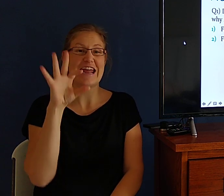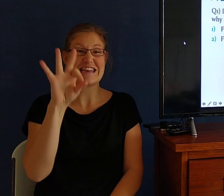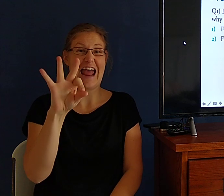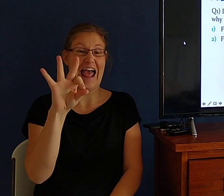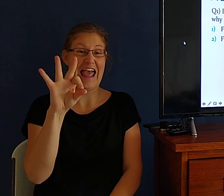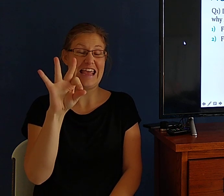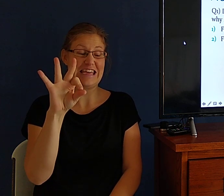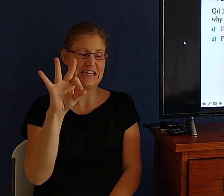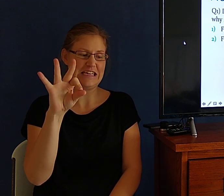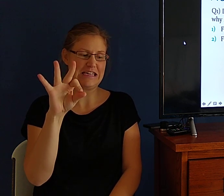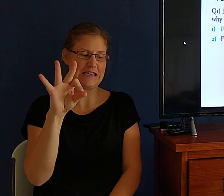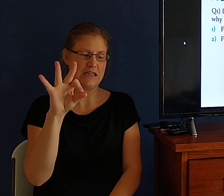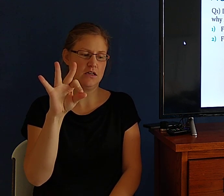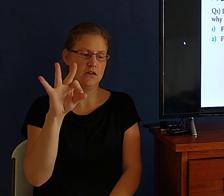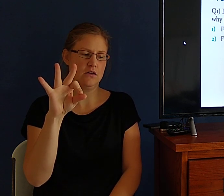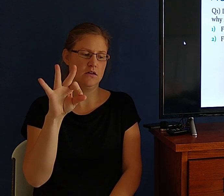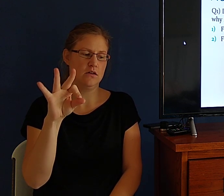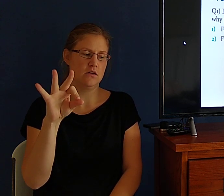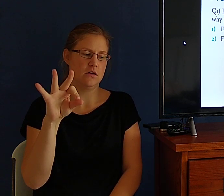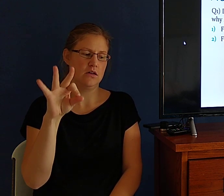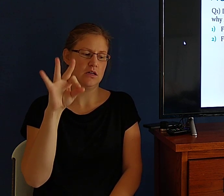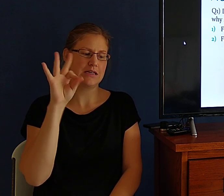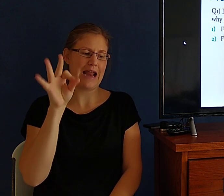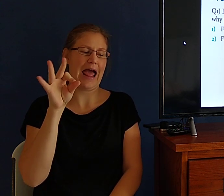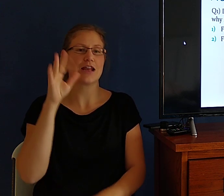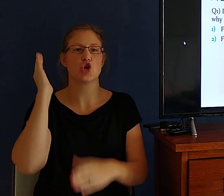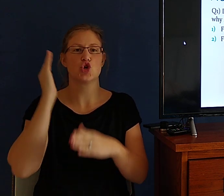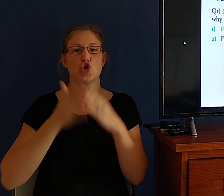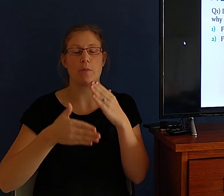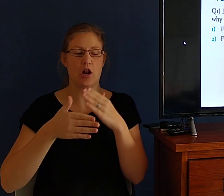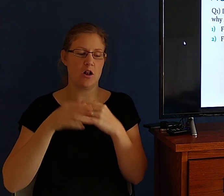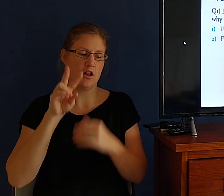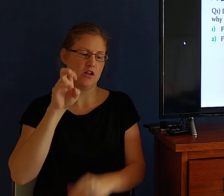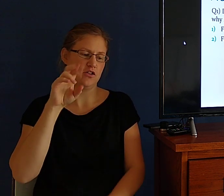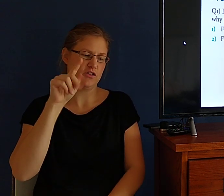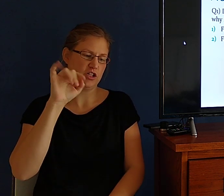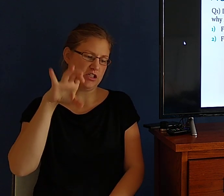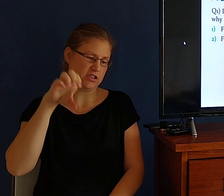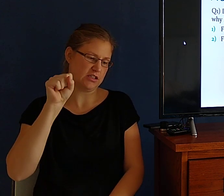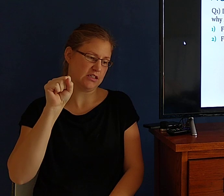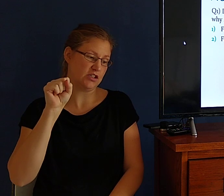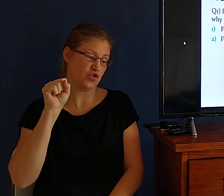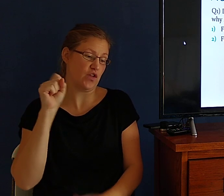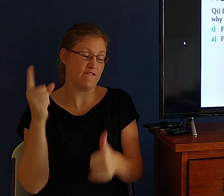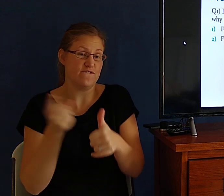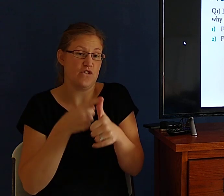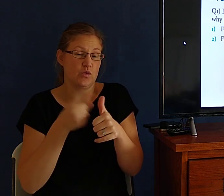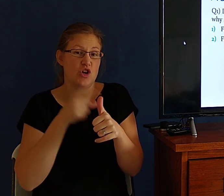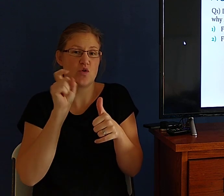and it consists of 9 terminal vertices. So you need, the first one, you need to use